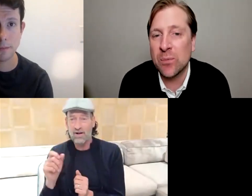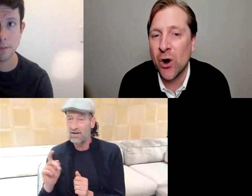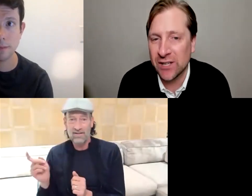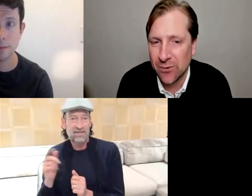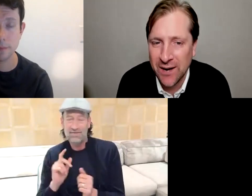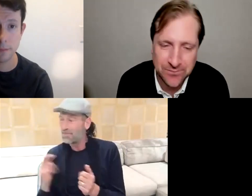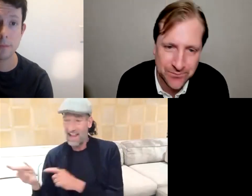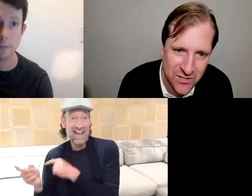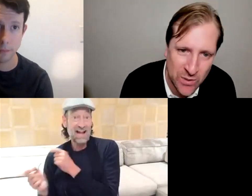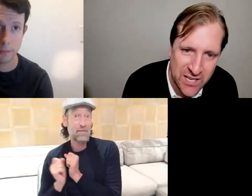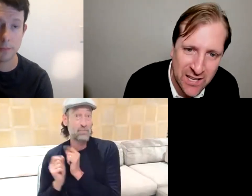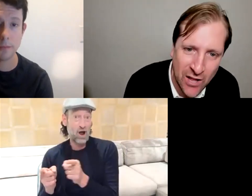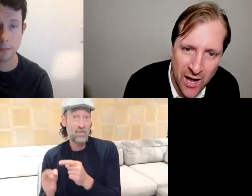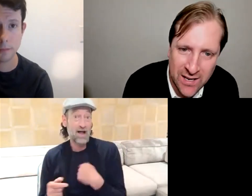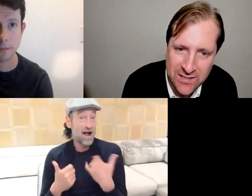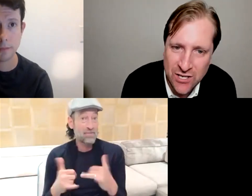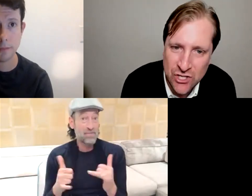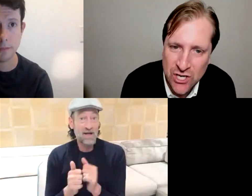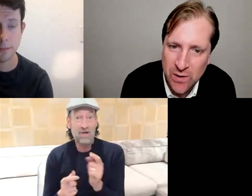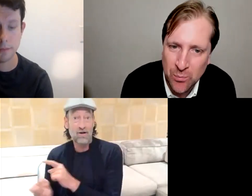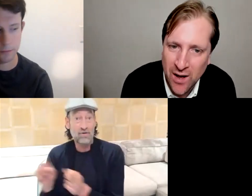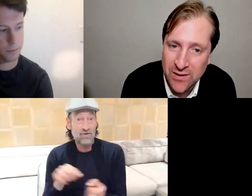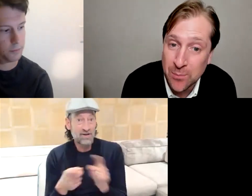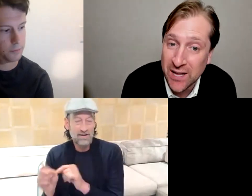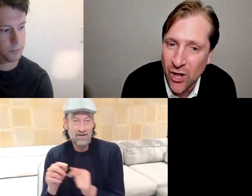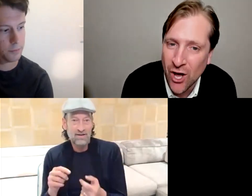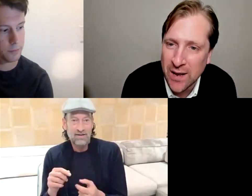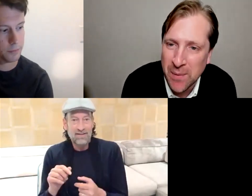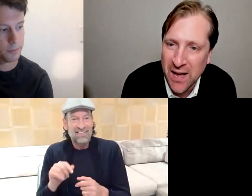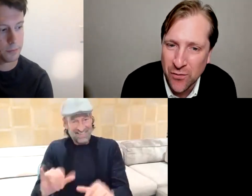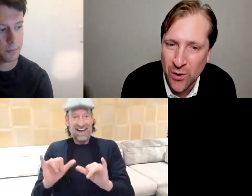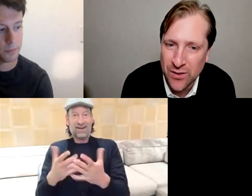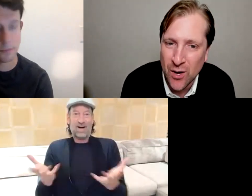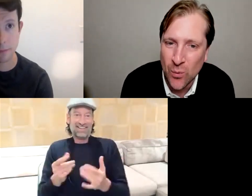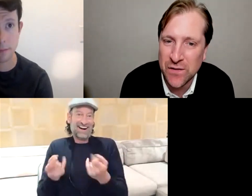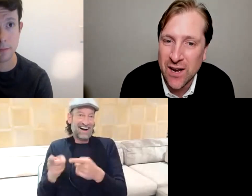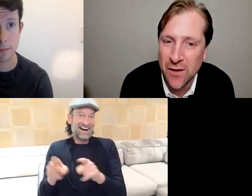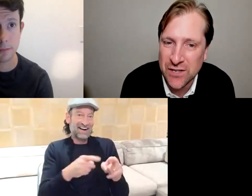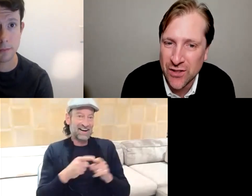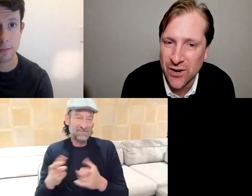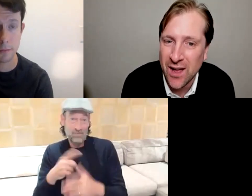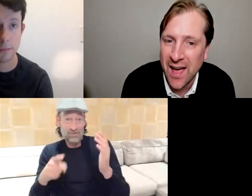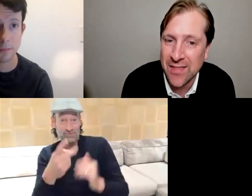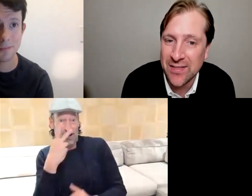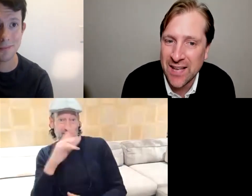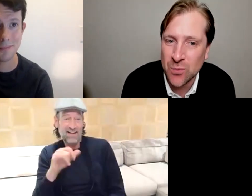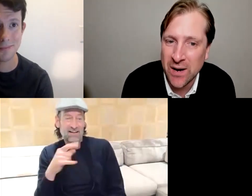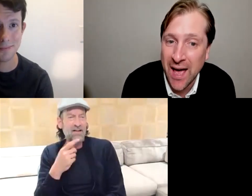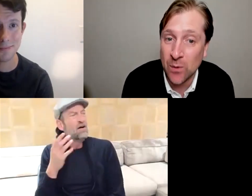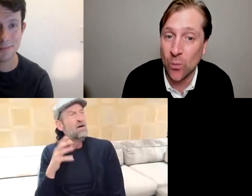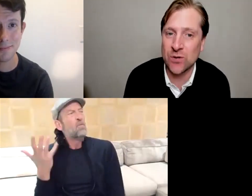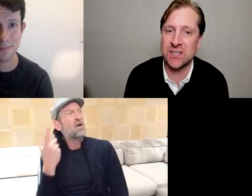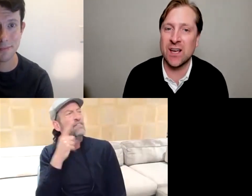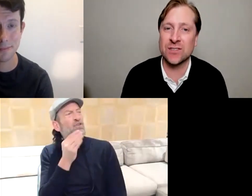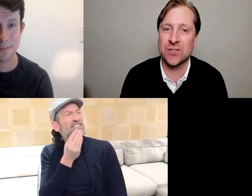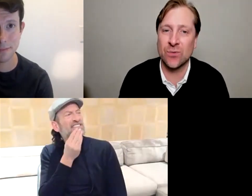along with Marlee, right? And so we're sitting in the audience and she would improv and I'd play along and back and forth. We'd feed off each other. And then that's what